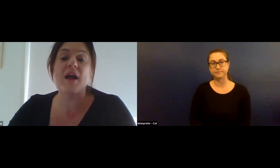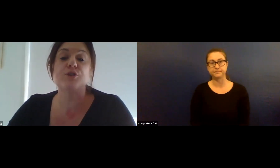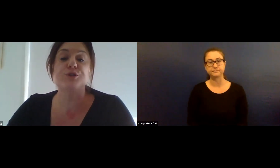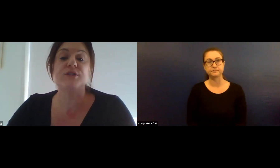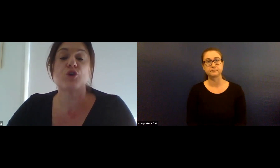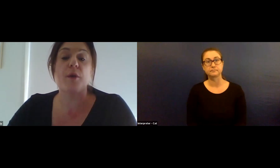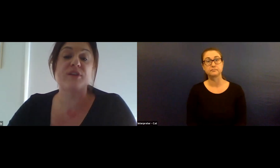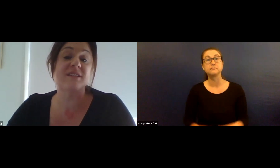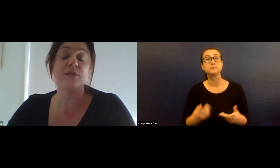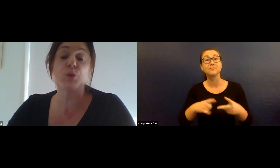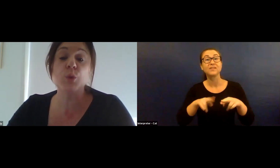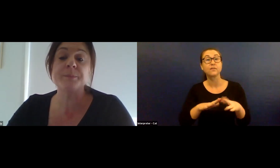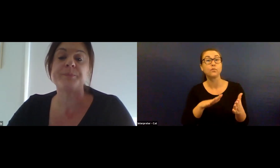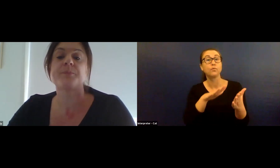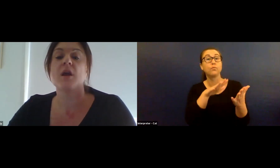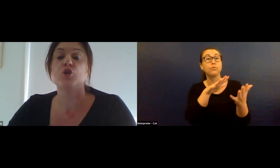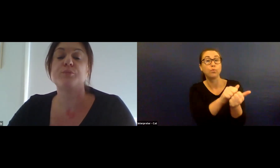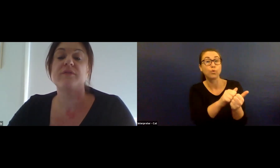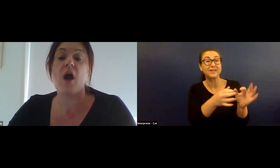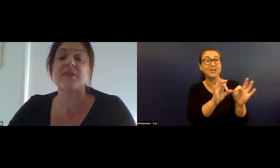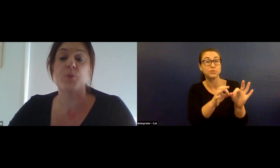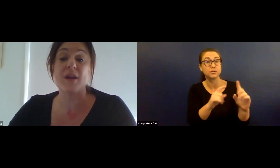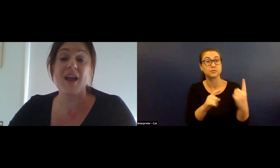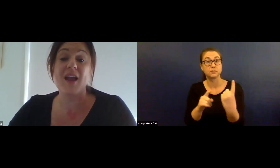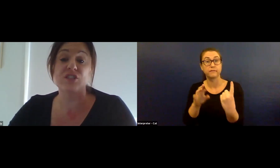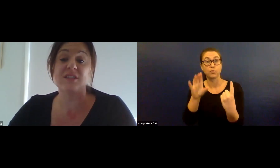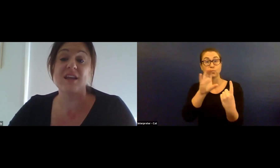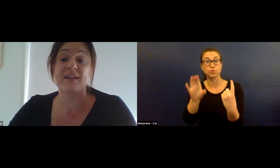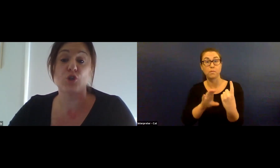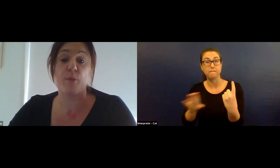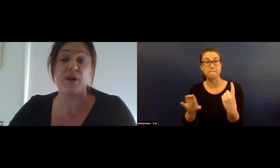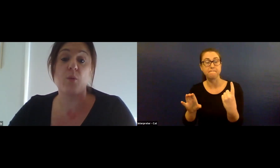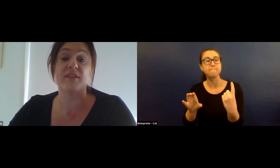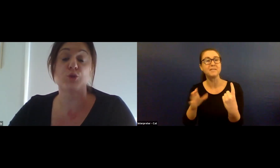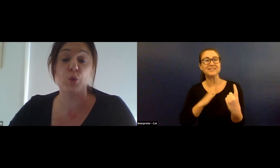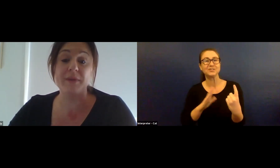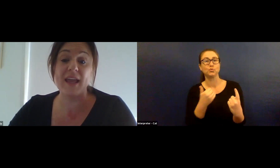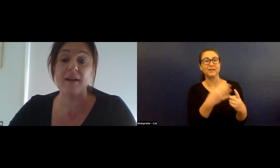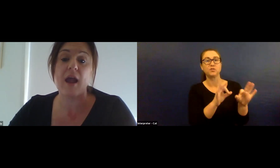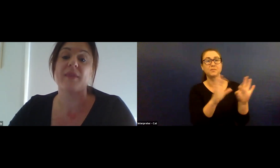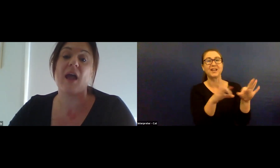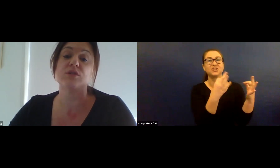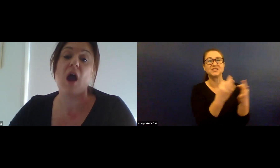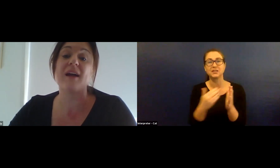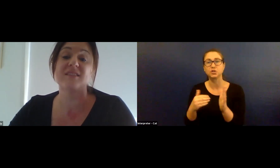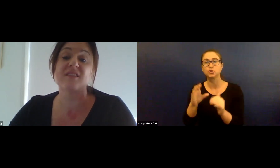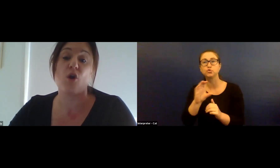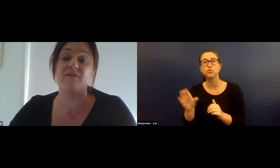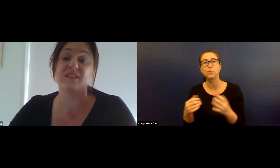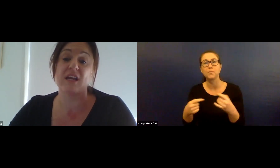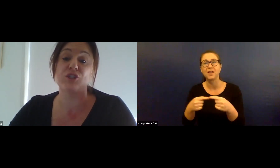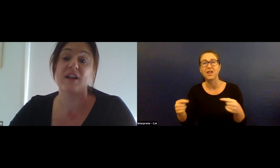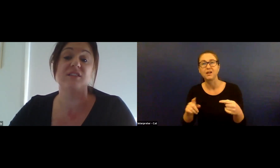you book and use interpreters in Zoom, you provide the booking agency and interpreter with the Zoom link, and they will dial into